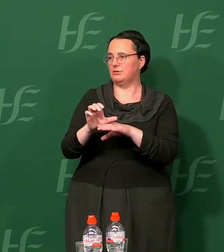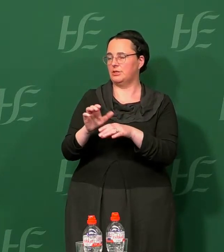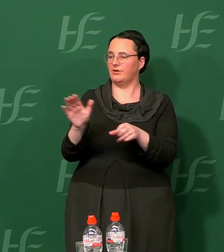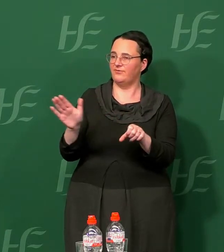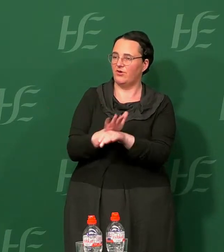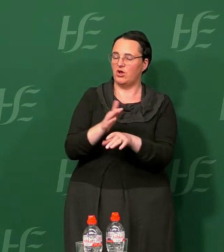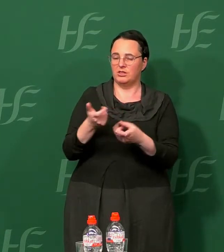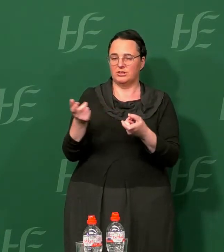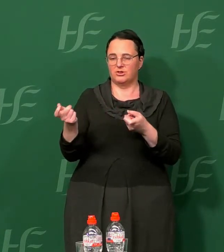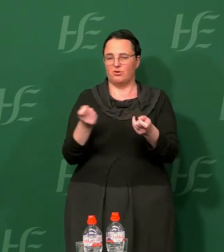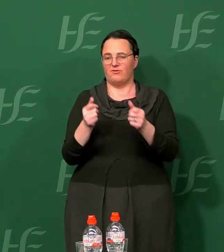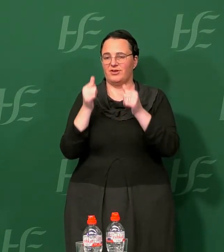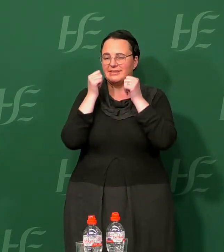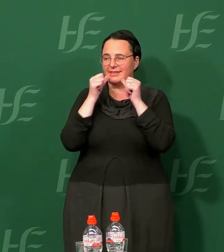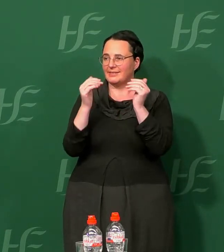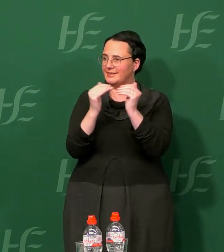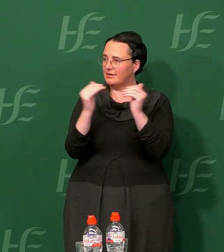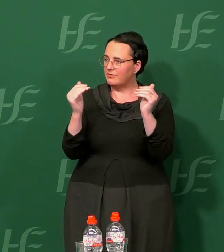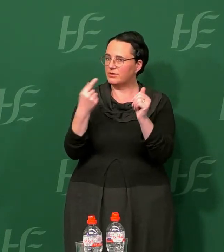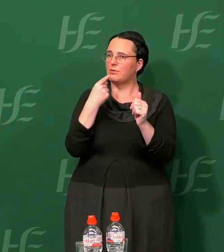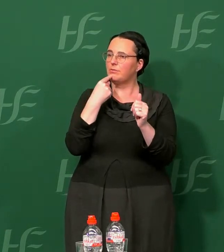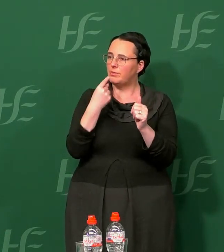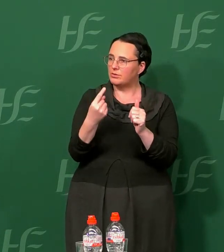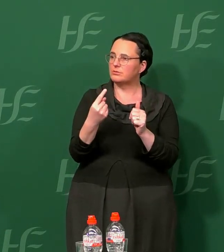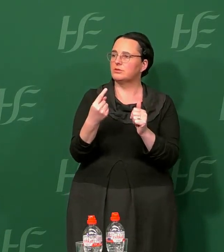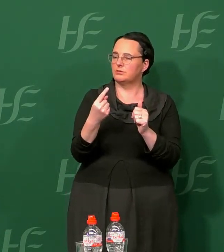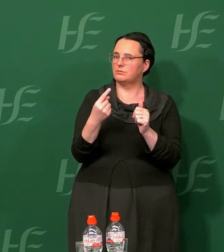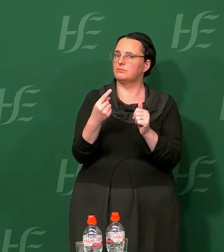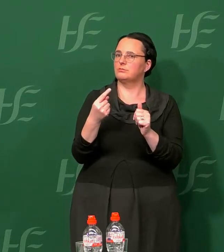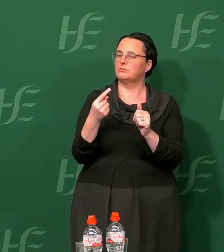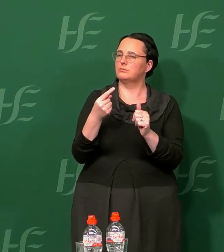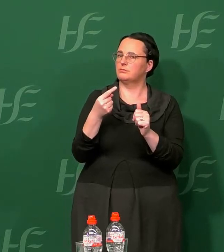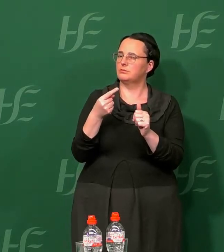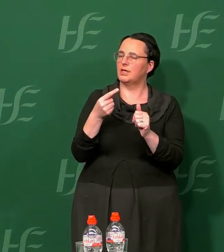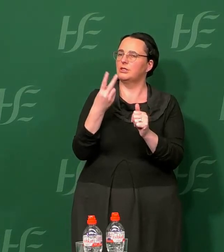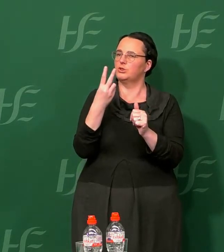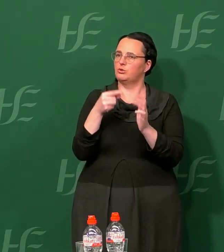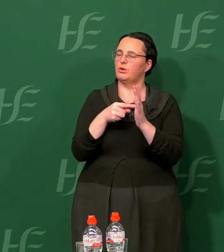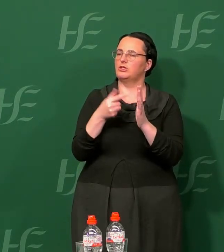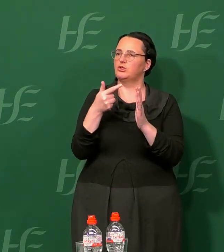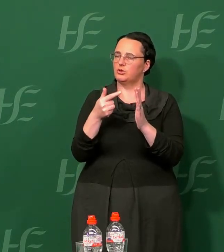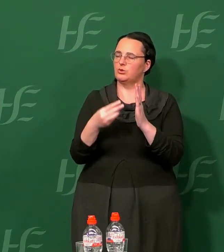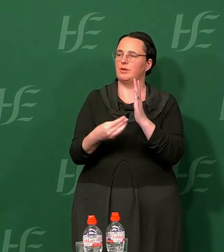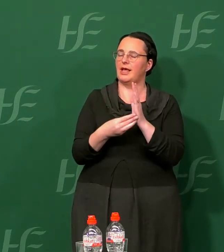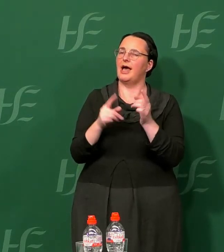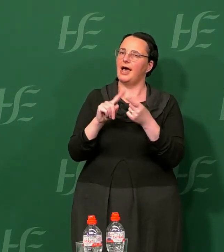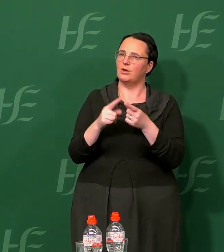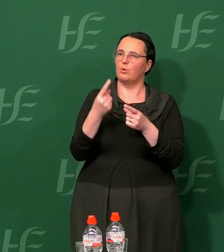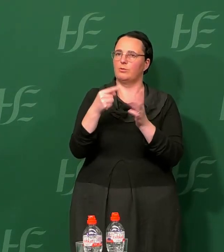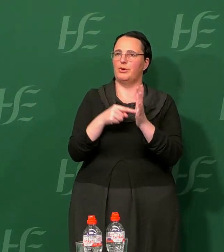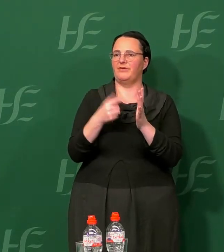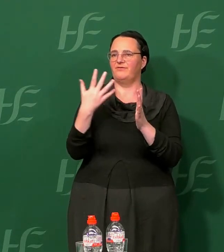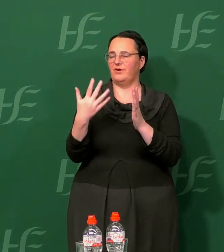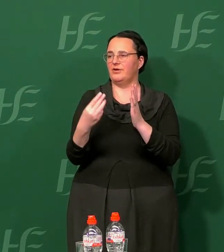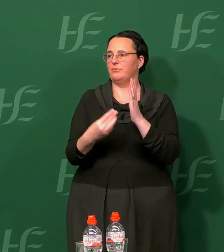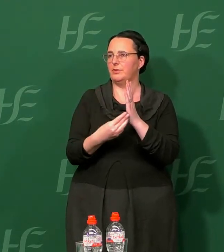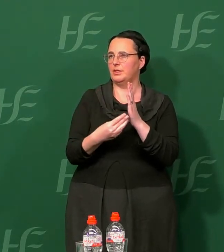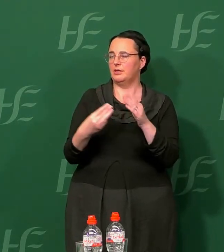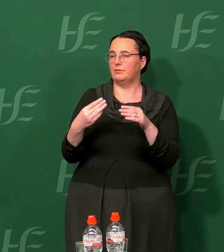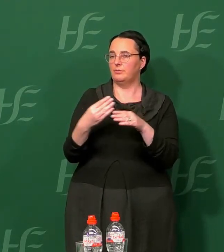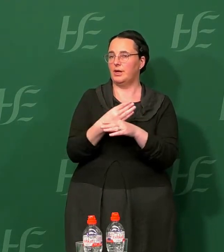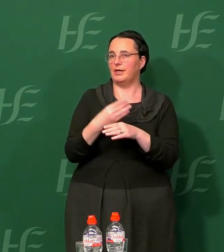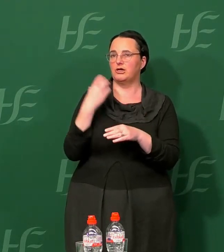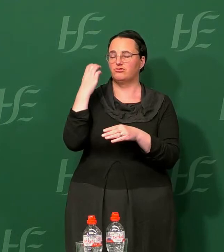over attendance levels, but we have committed that those 2.2 million by the end of the year, and indeed 1.5 million